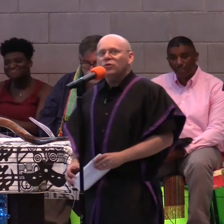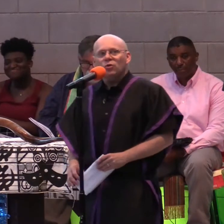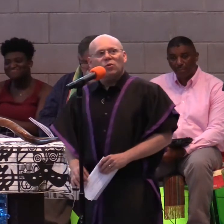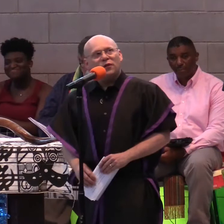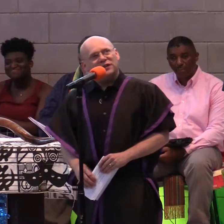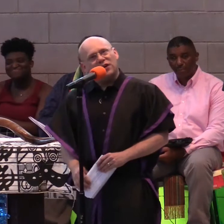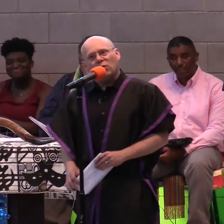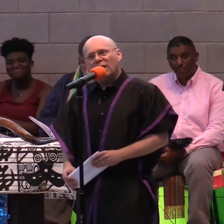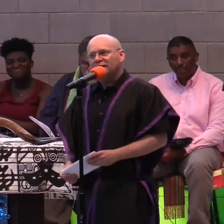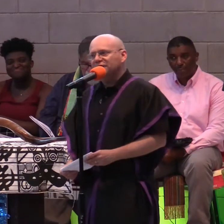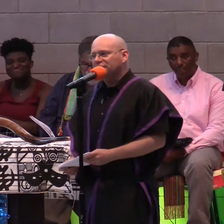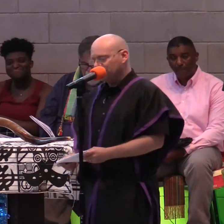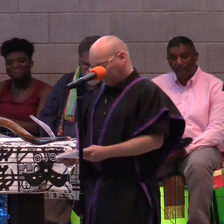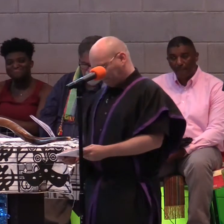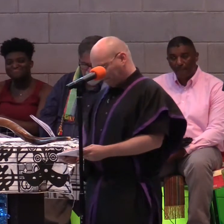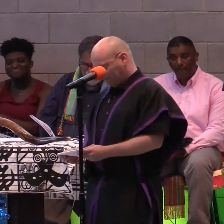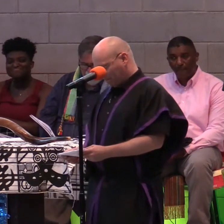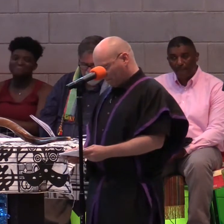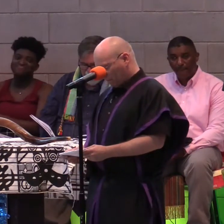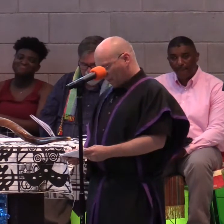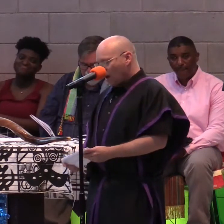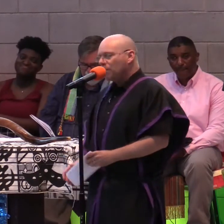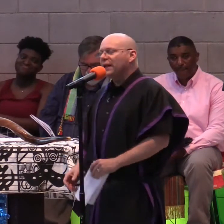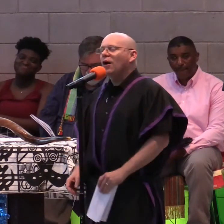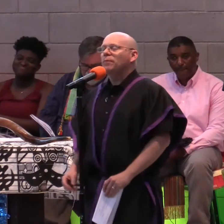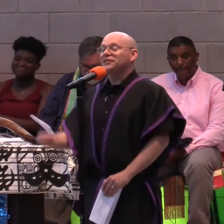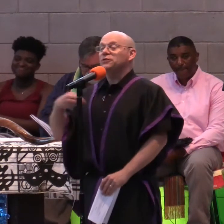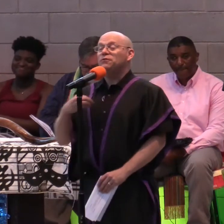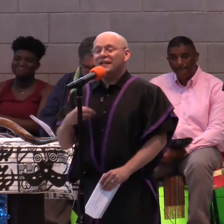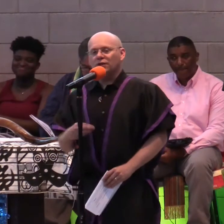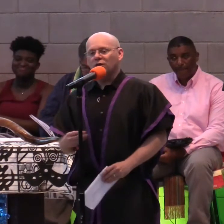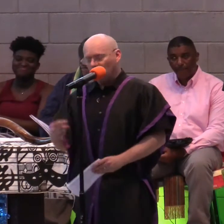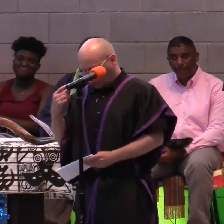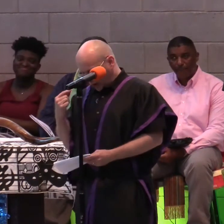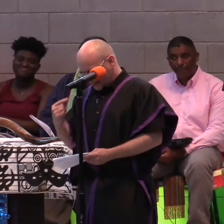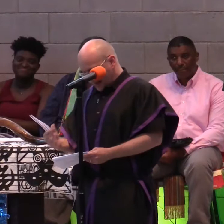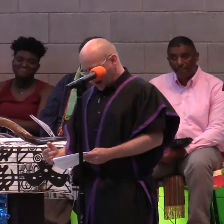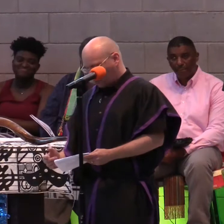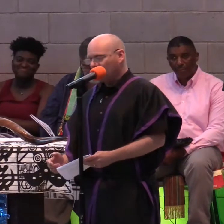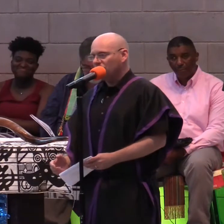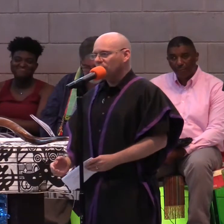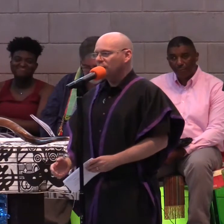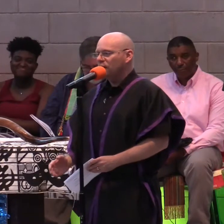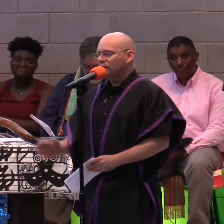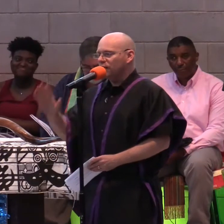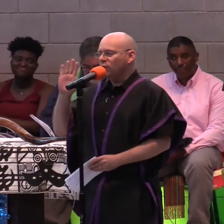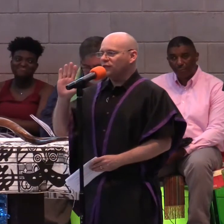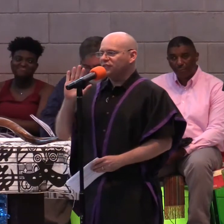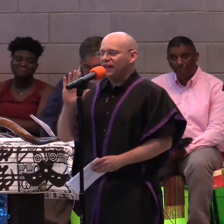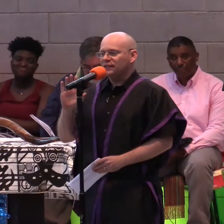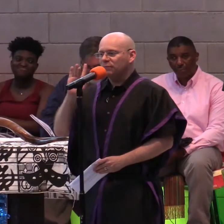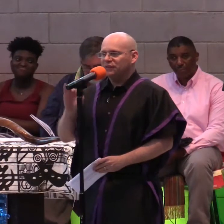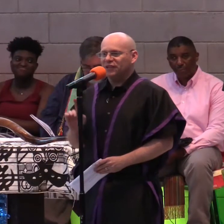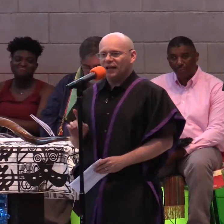We know you are with us always, but help us to feel right now that you